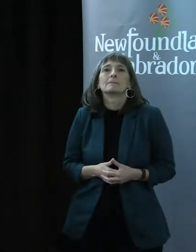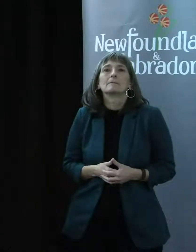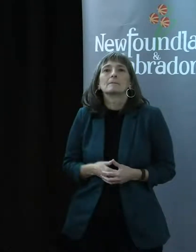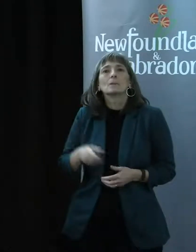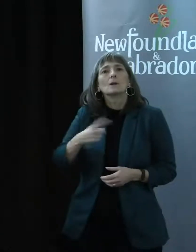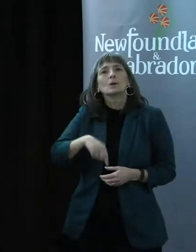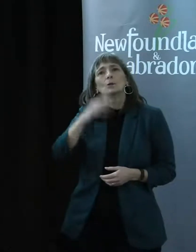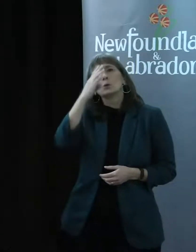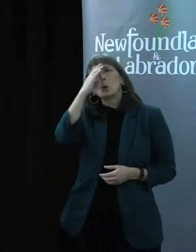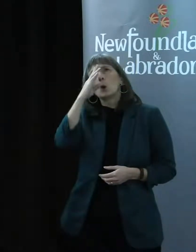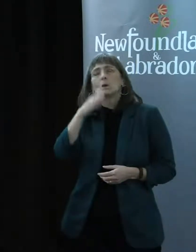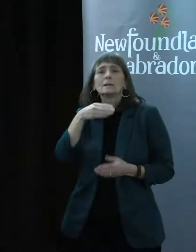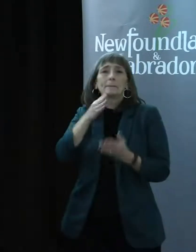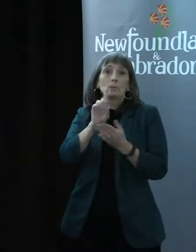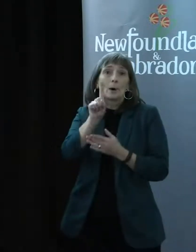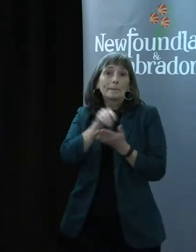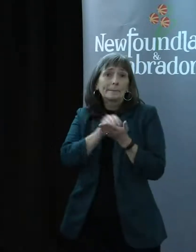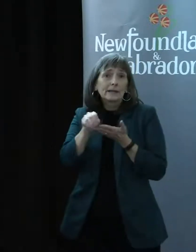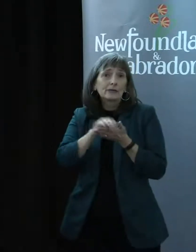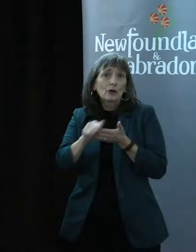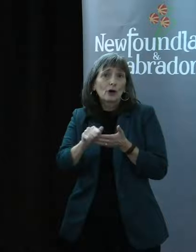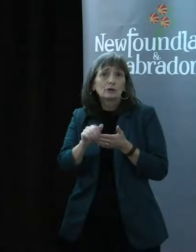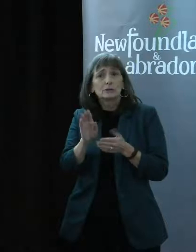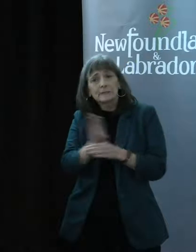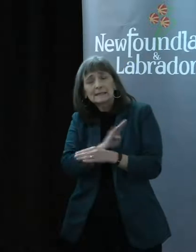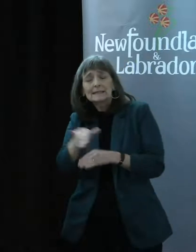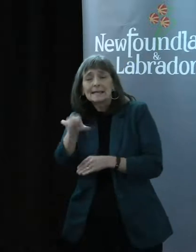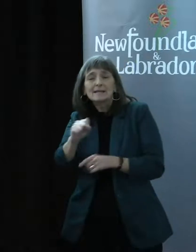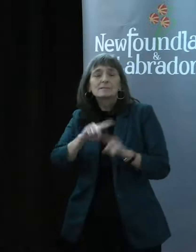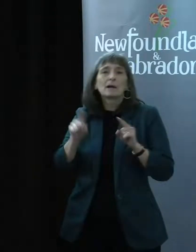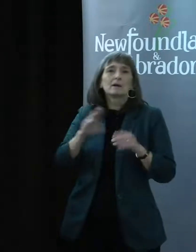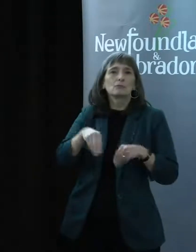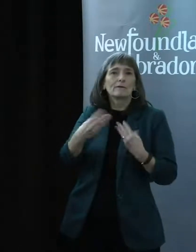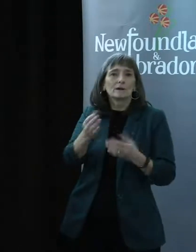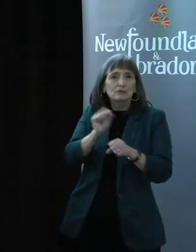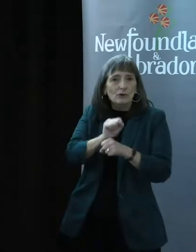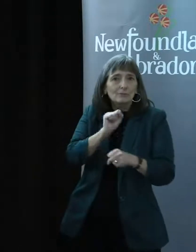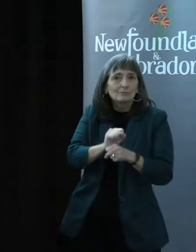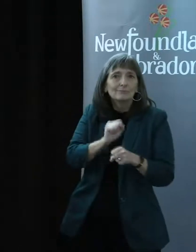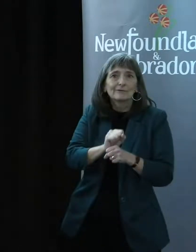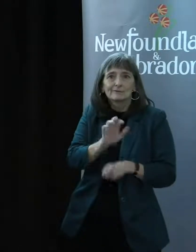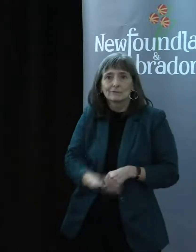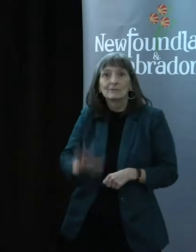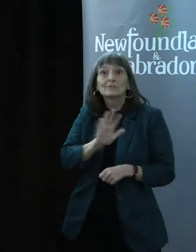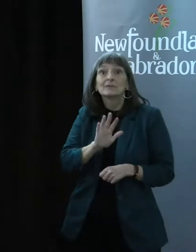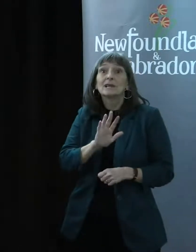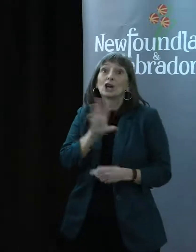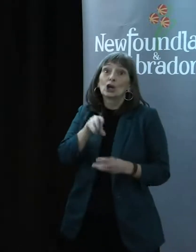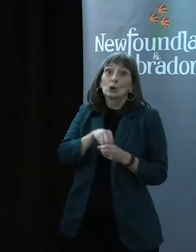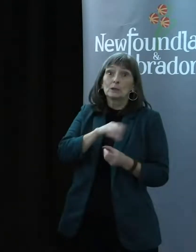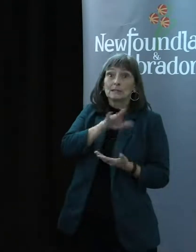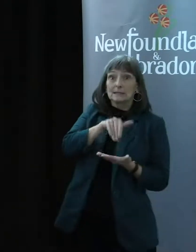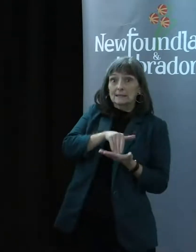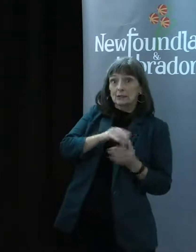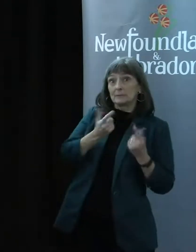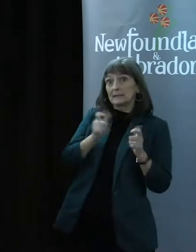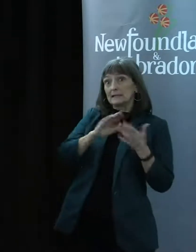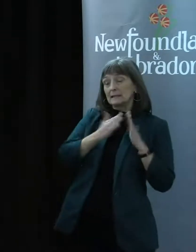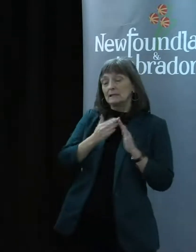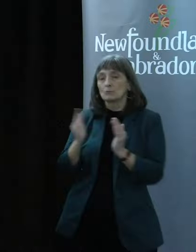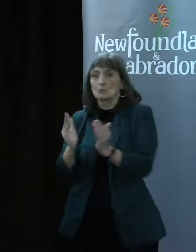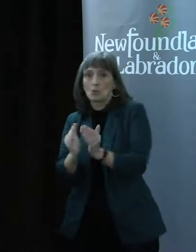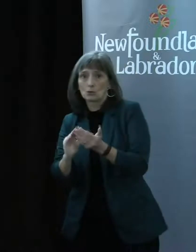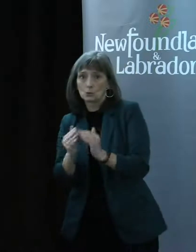more than $1 billion industry. It creates employment for people throughout the province, including those in our major centres as well as our rural